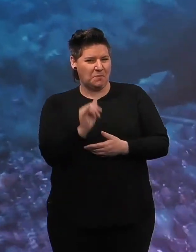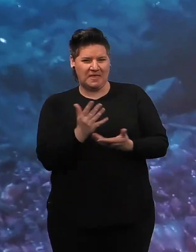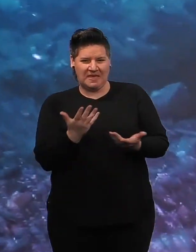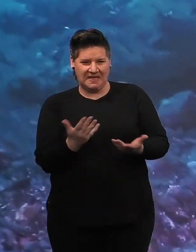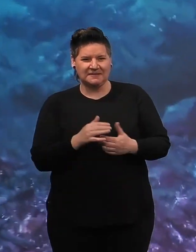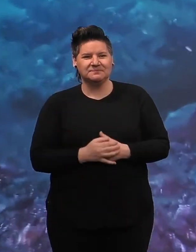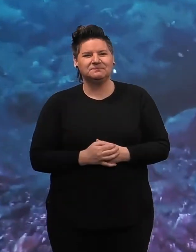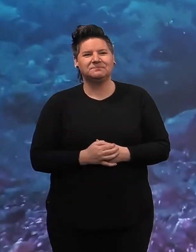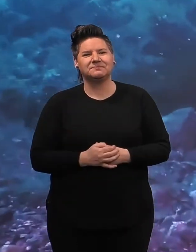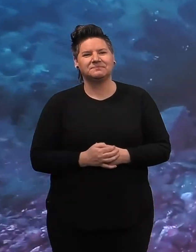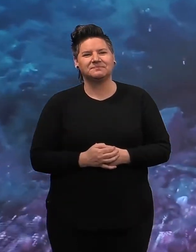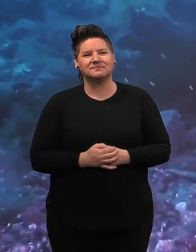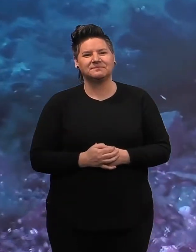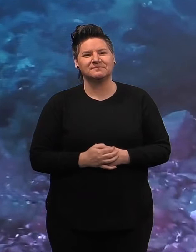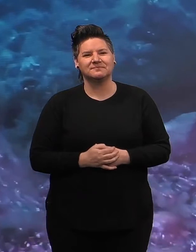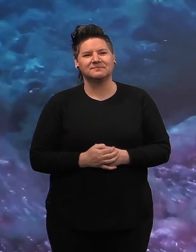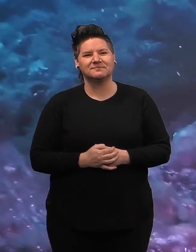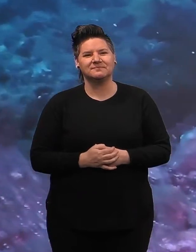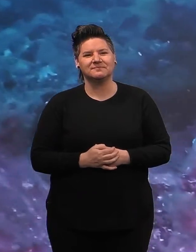there. No idea why.